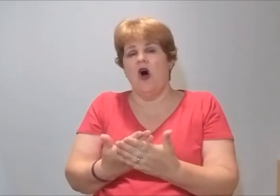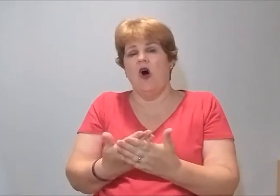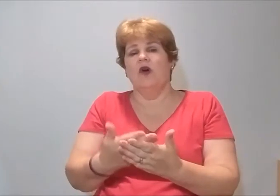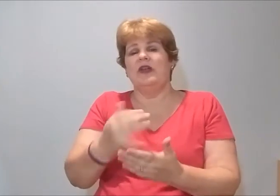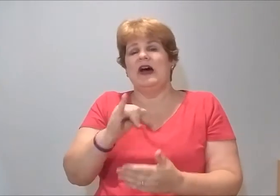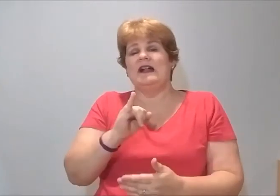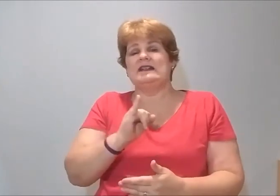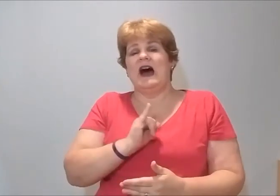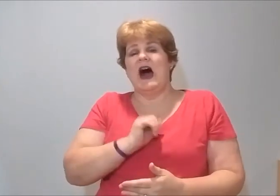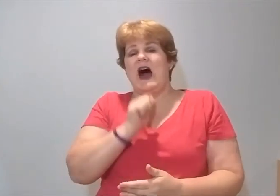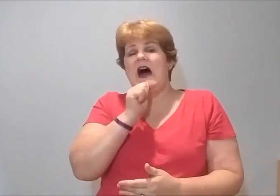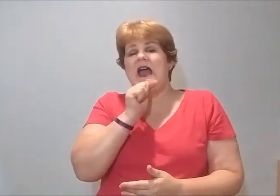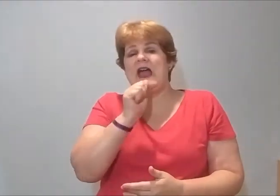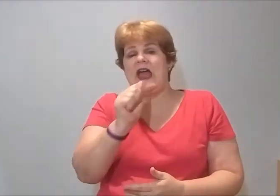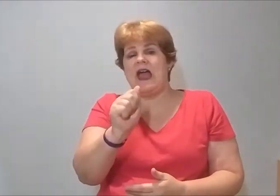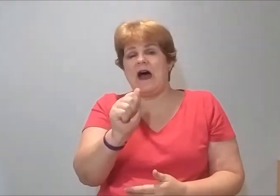all that I am,